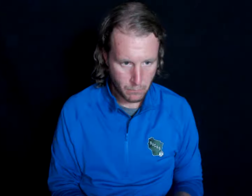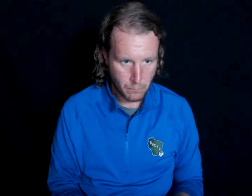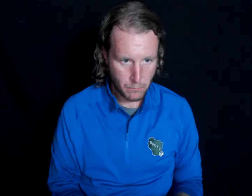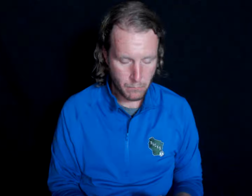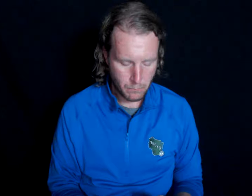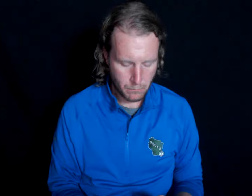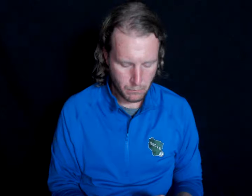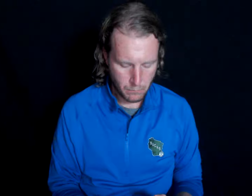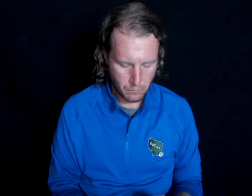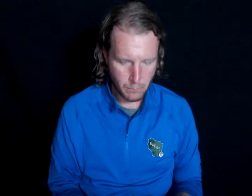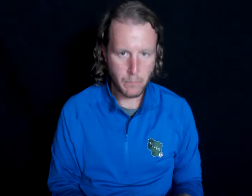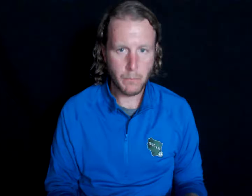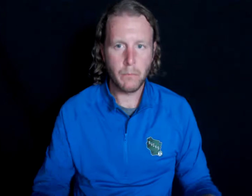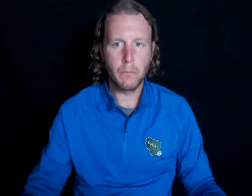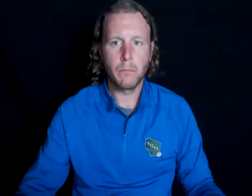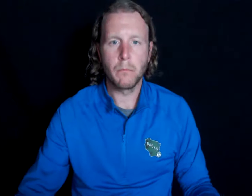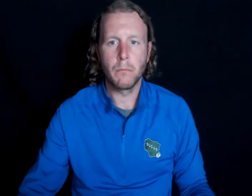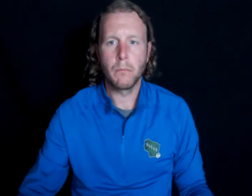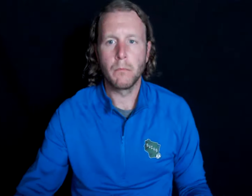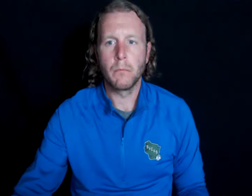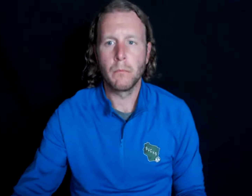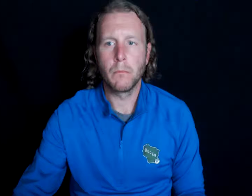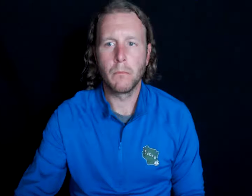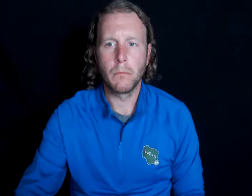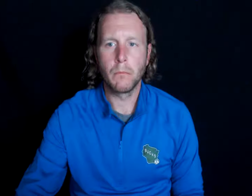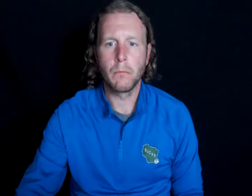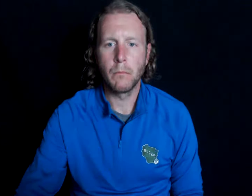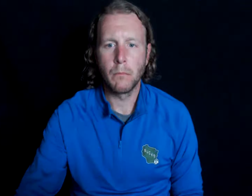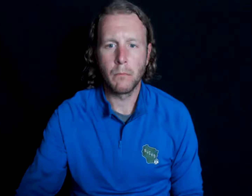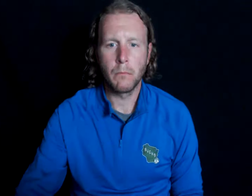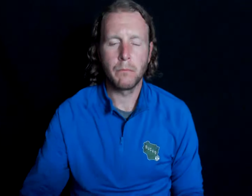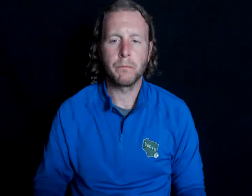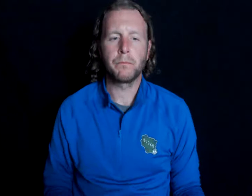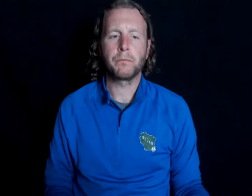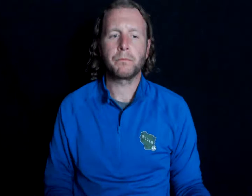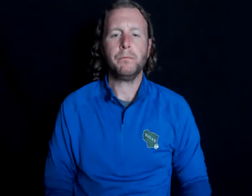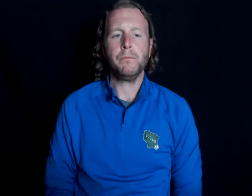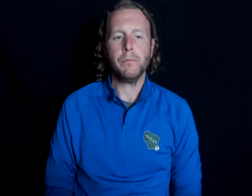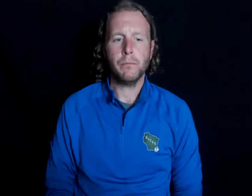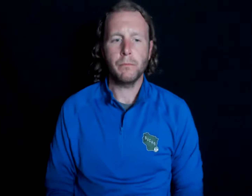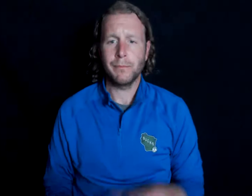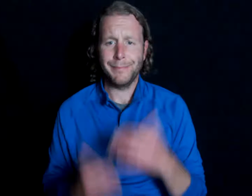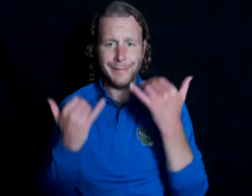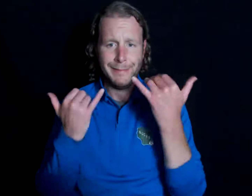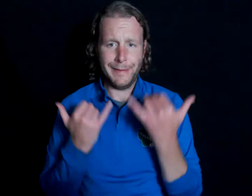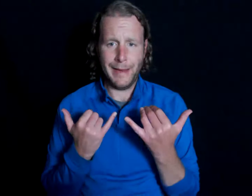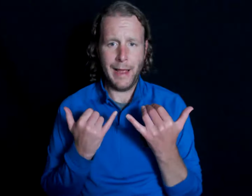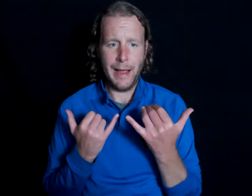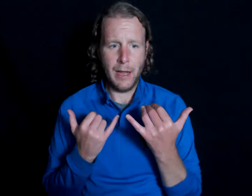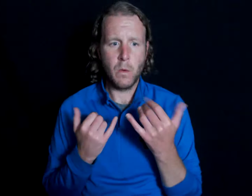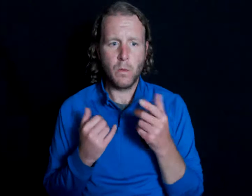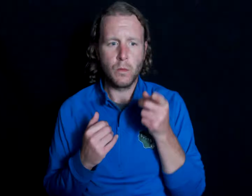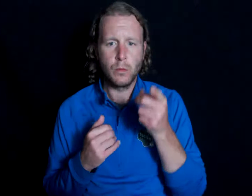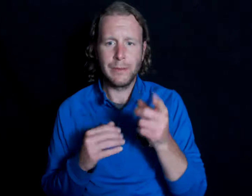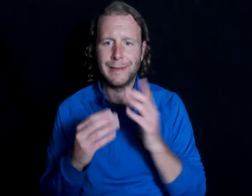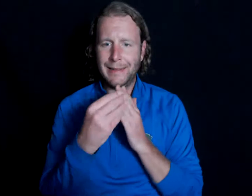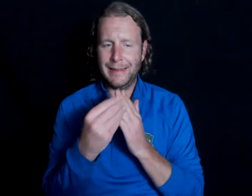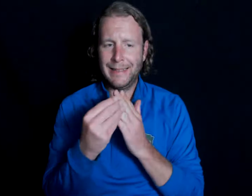Let's take a look at who's enjoying the limelight. Brought to you by Corona Extra. Leading scorers in the ball game, Giannis